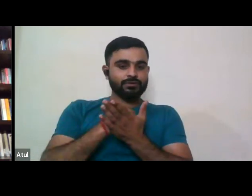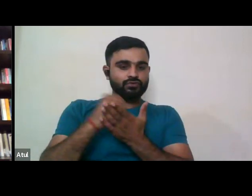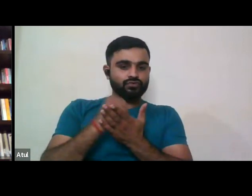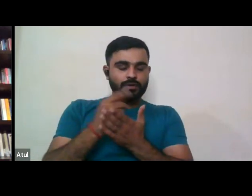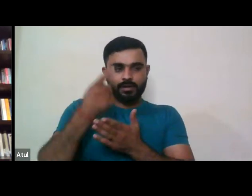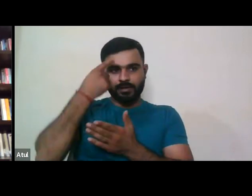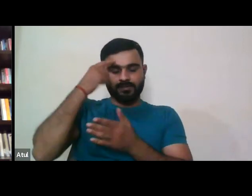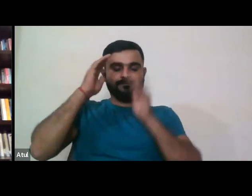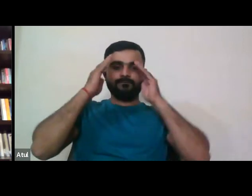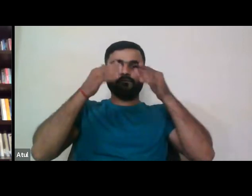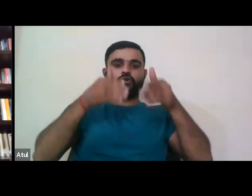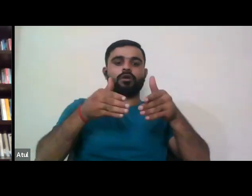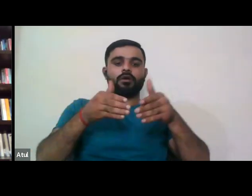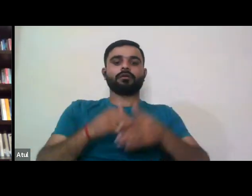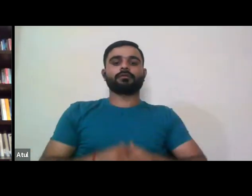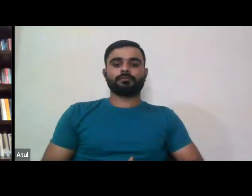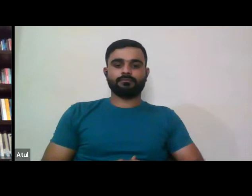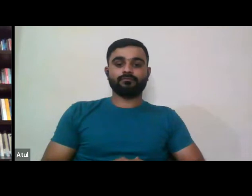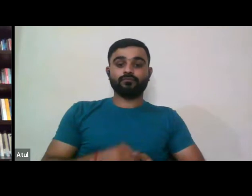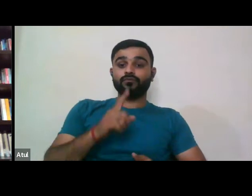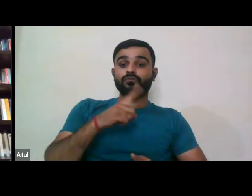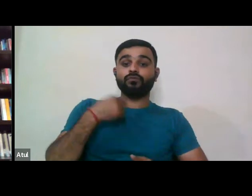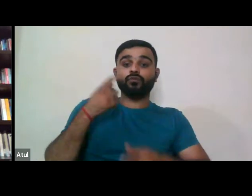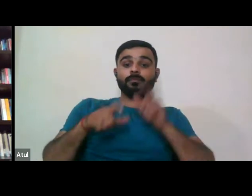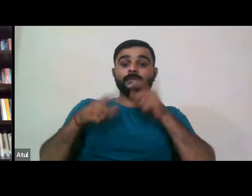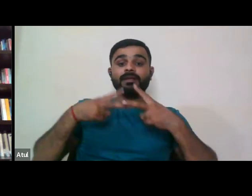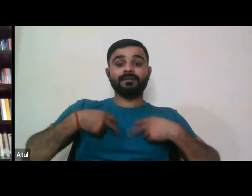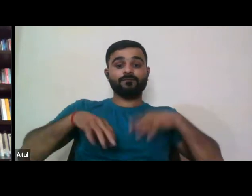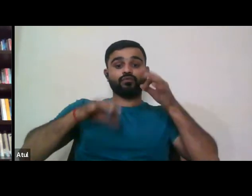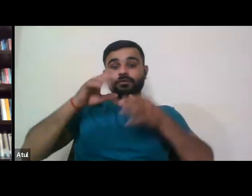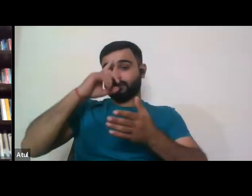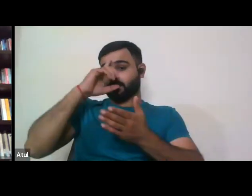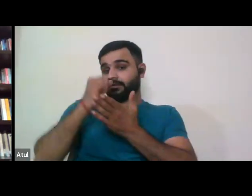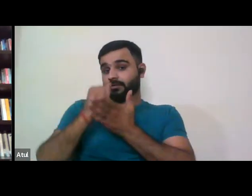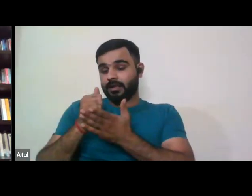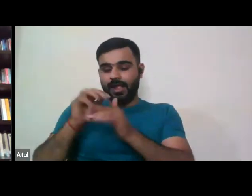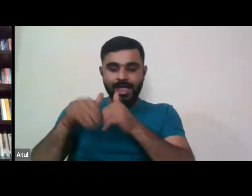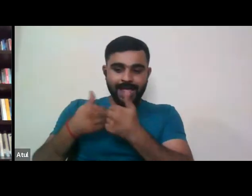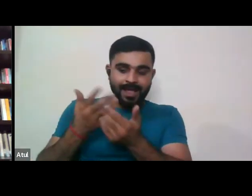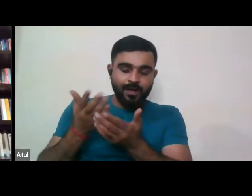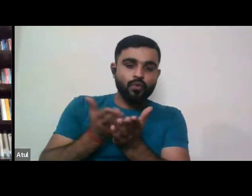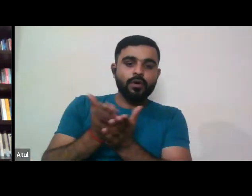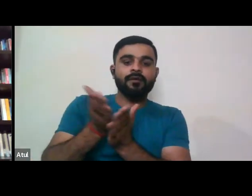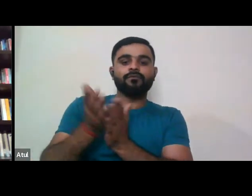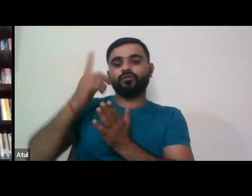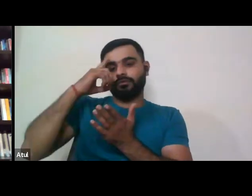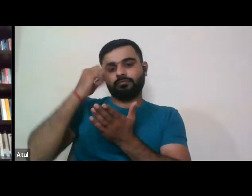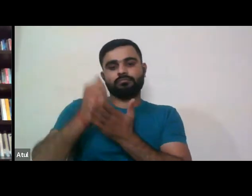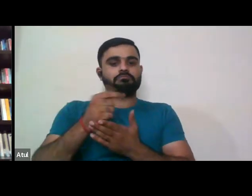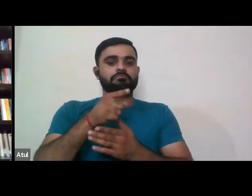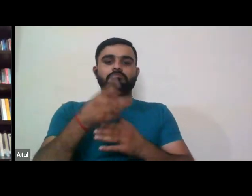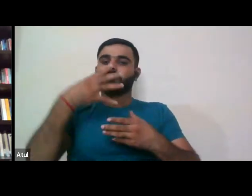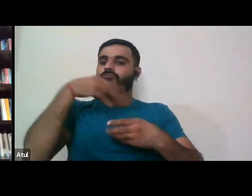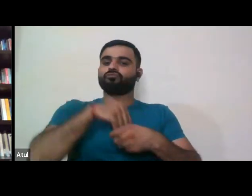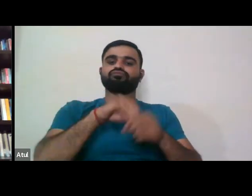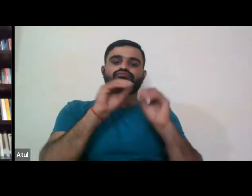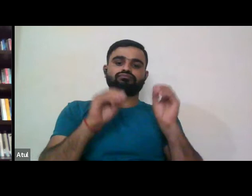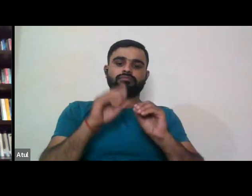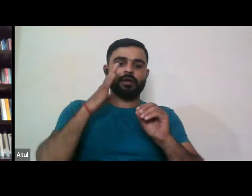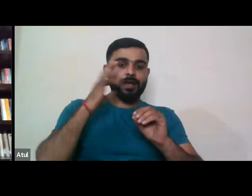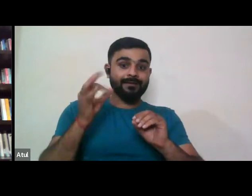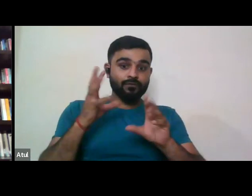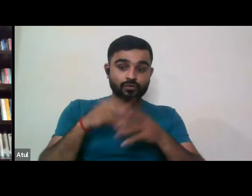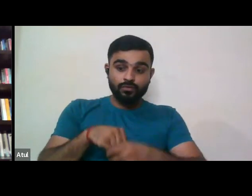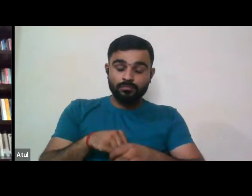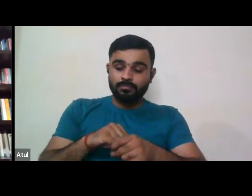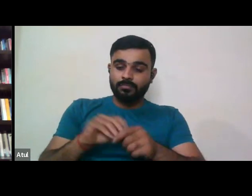attention to, right? Who are the judges deciding? How are they deciding is not even dealt with. It is about how